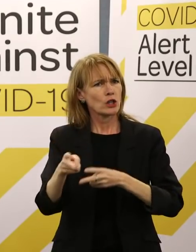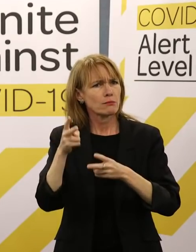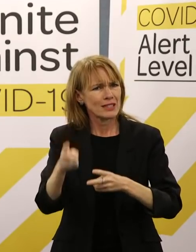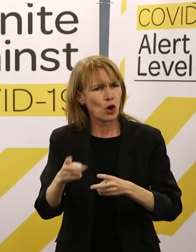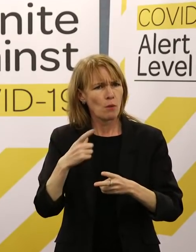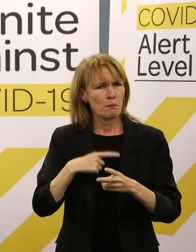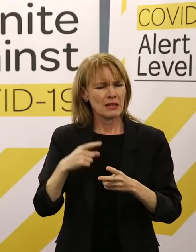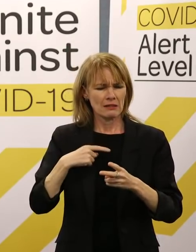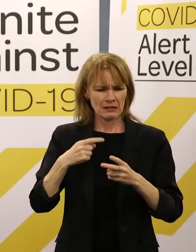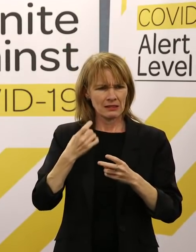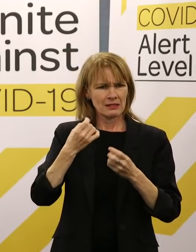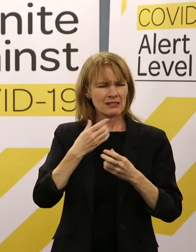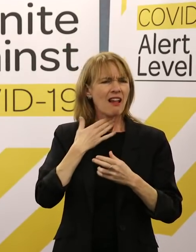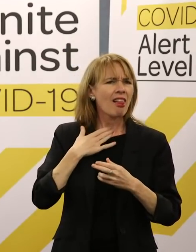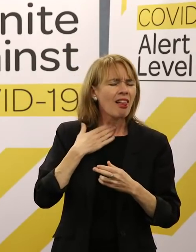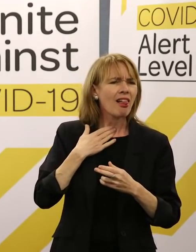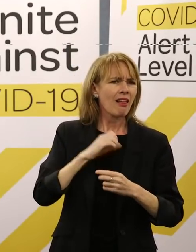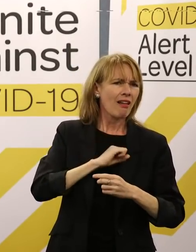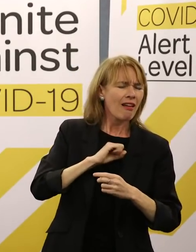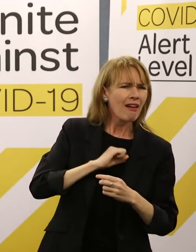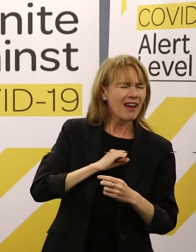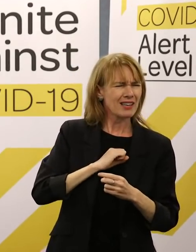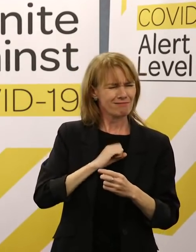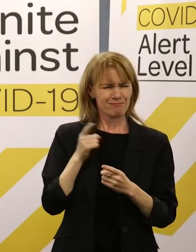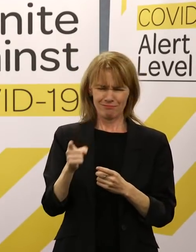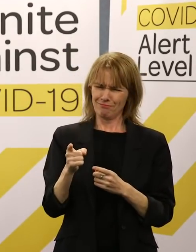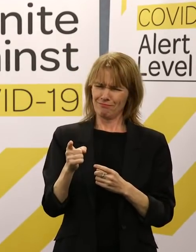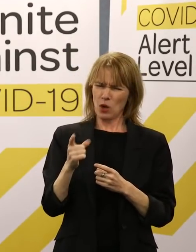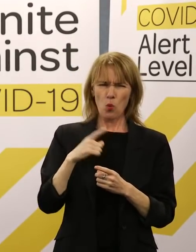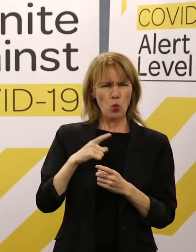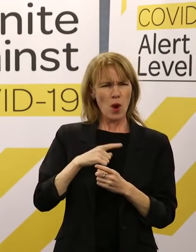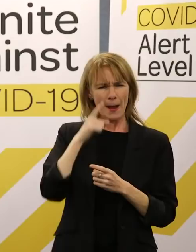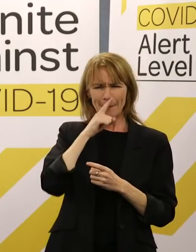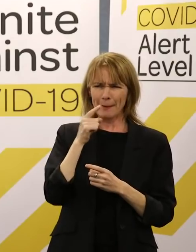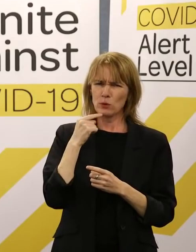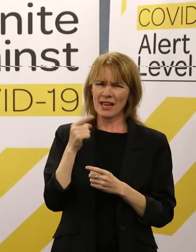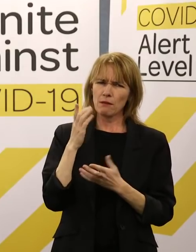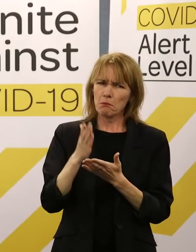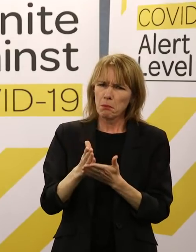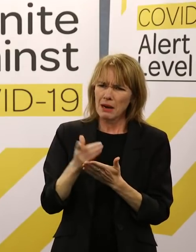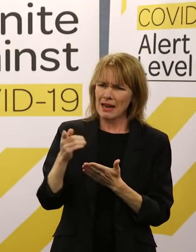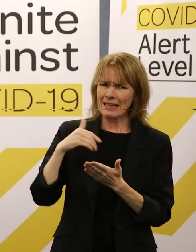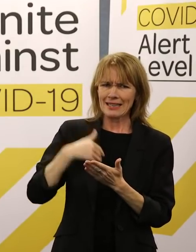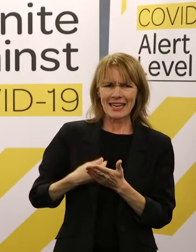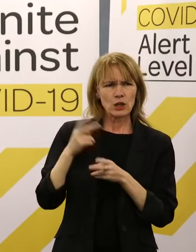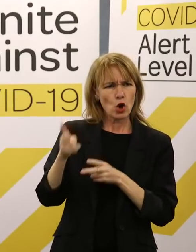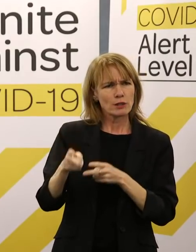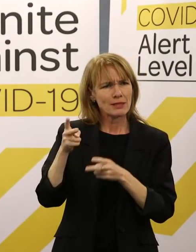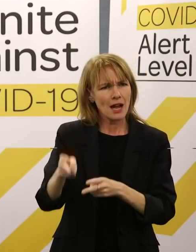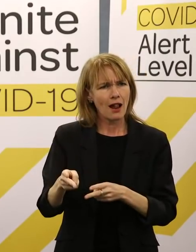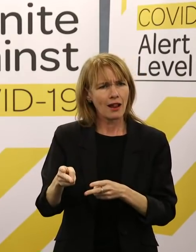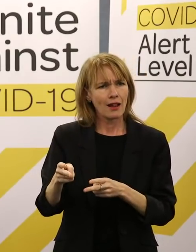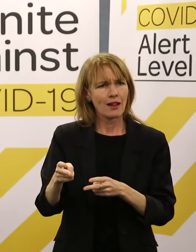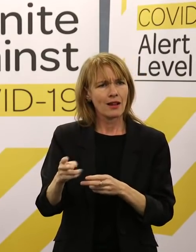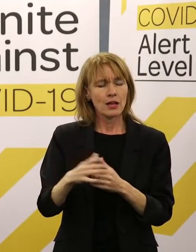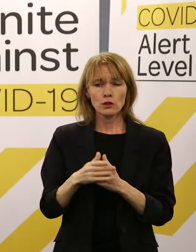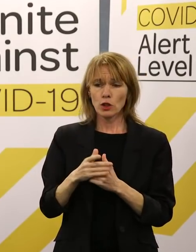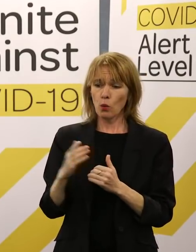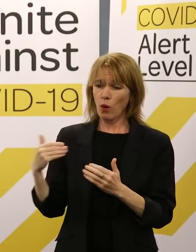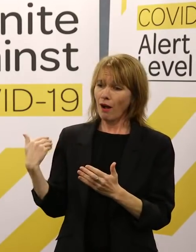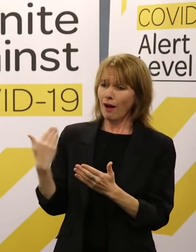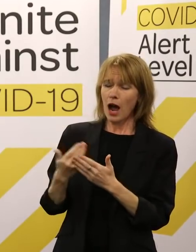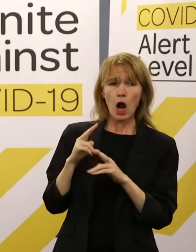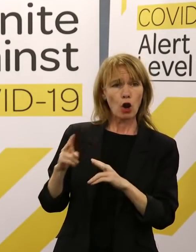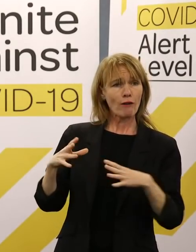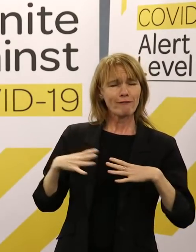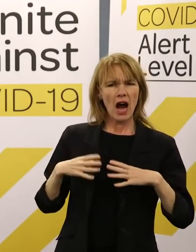to requiring hospital-level care? Sort of, was there an oversight there, or what happened? So my understanding